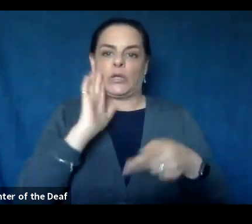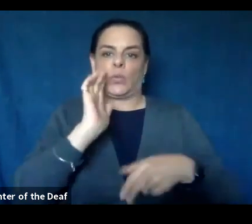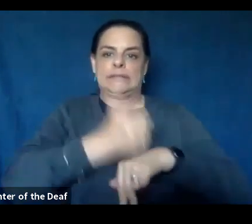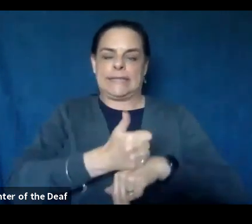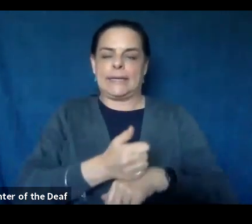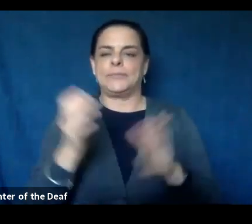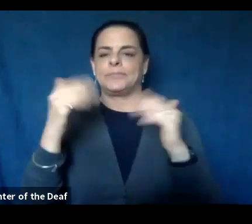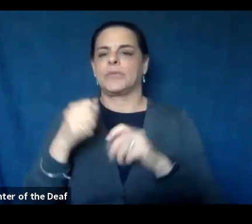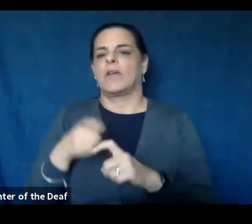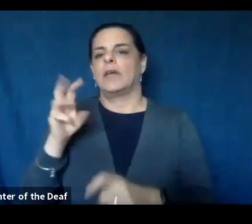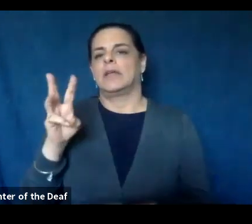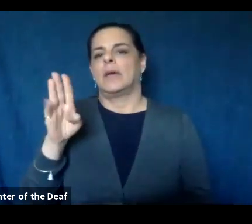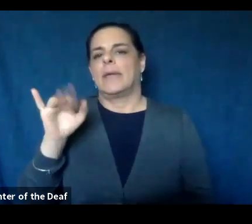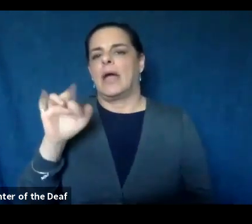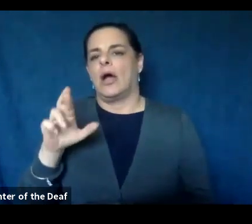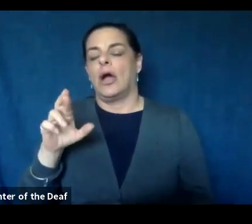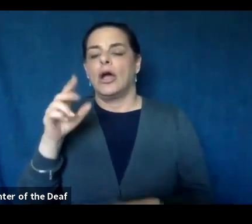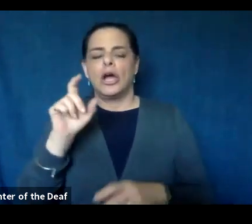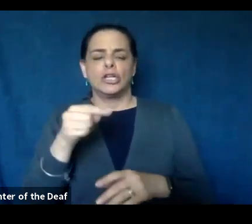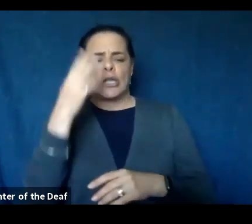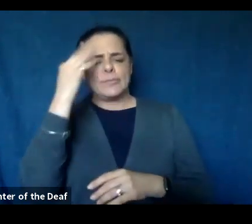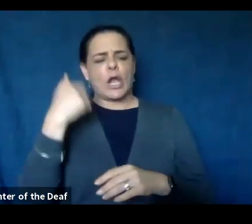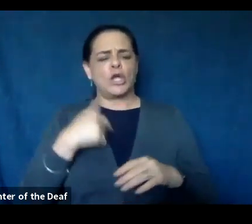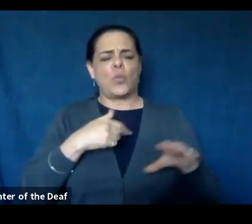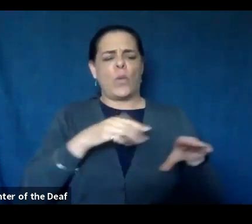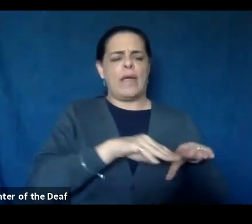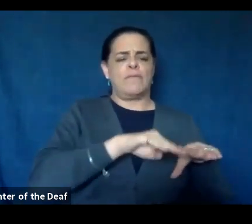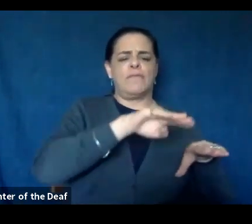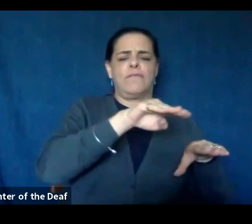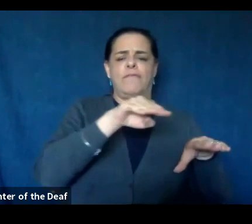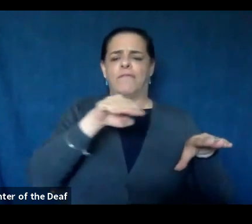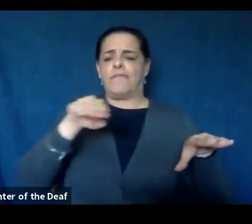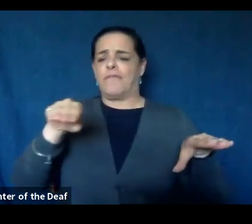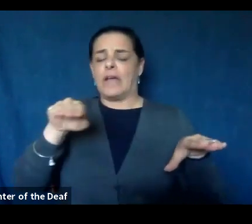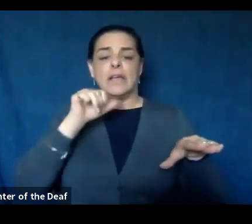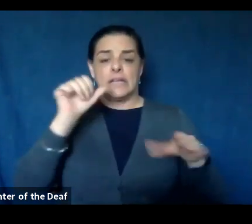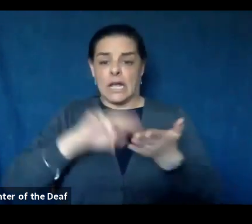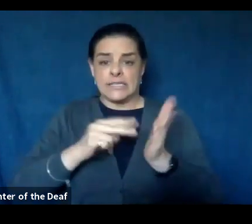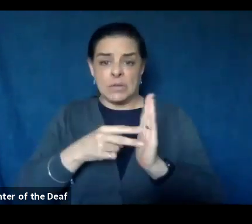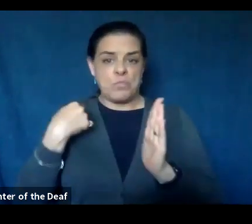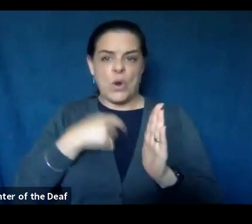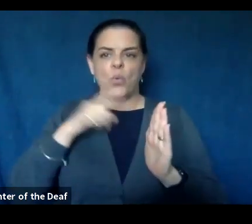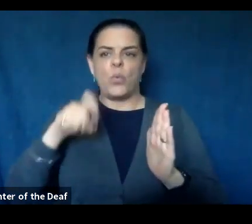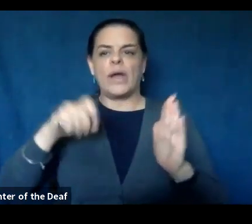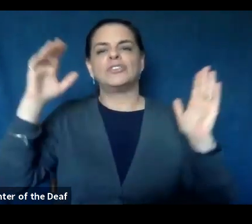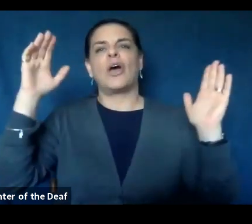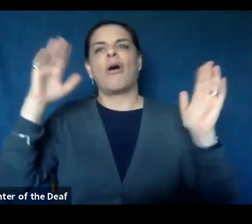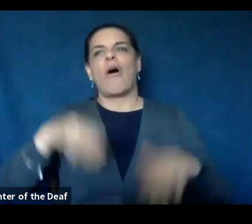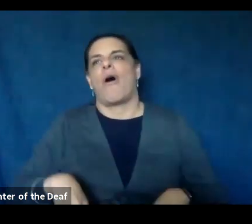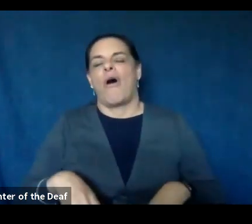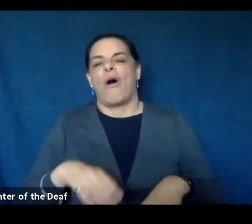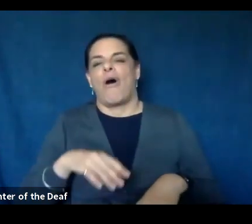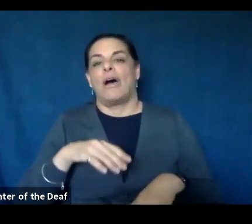From WBIR, just because we may be flattening the curve doesn't mean we should let our guard down. Why is that